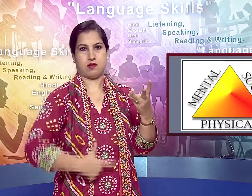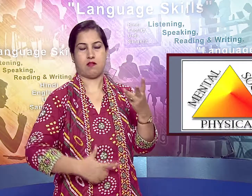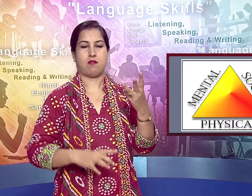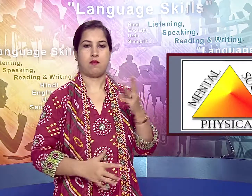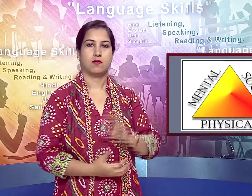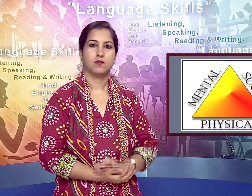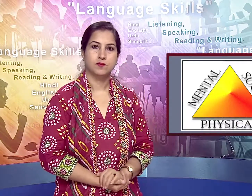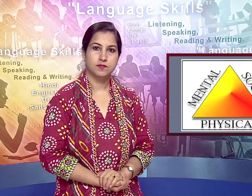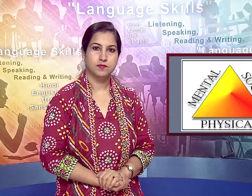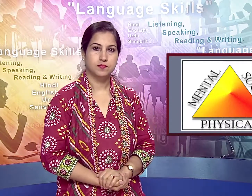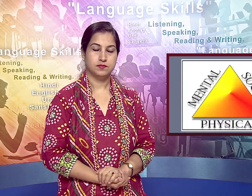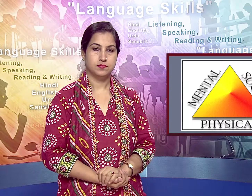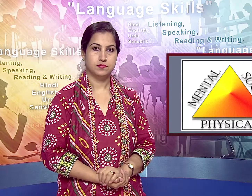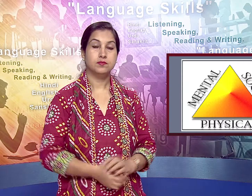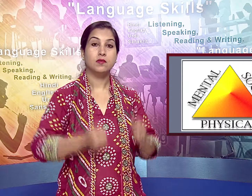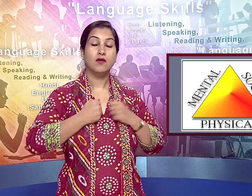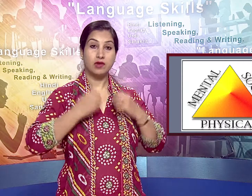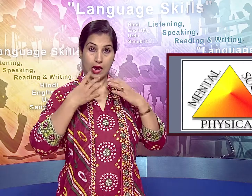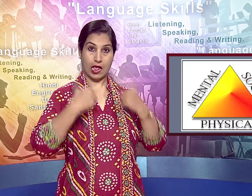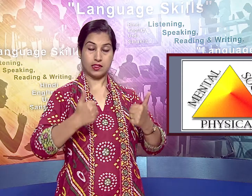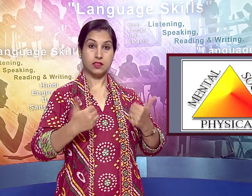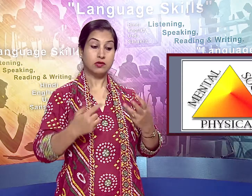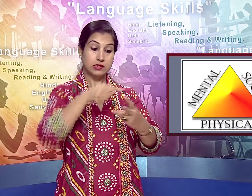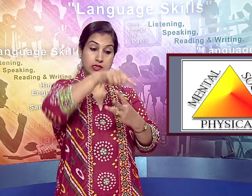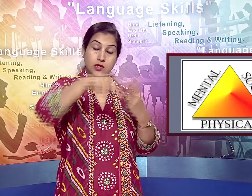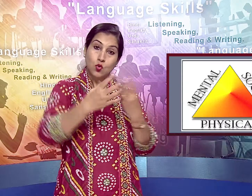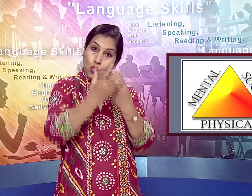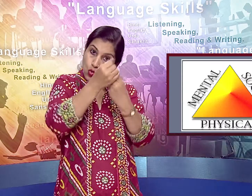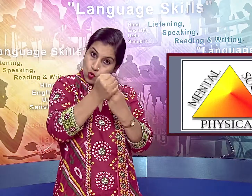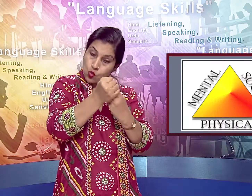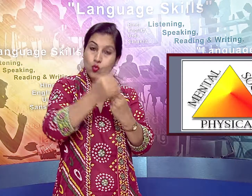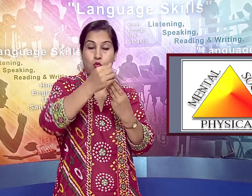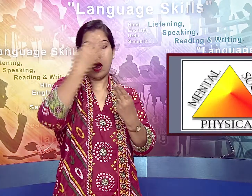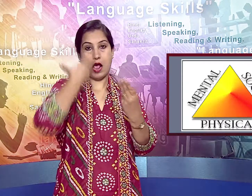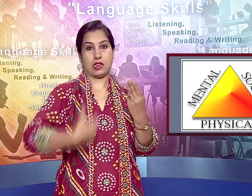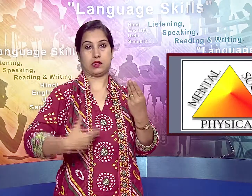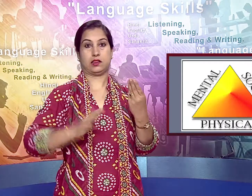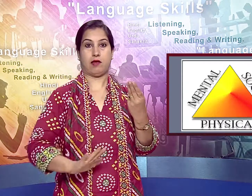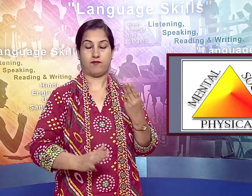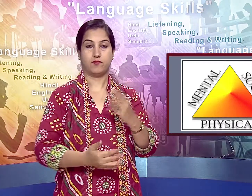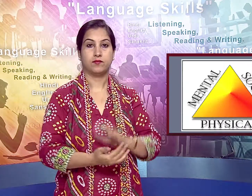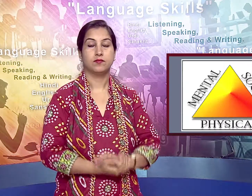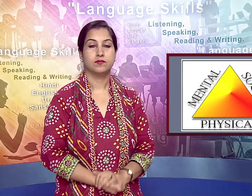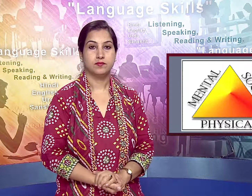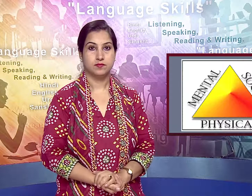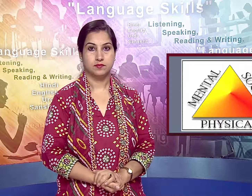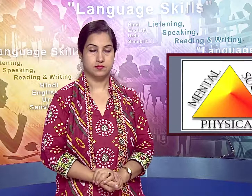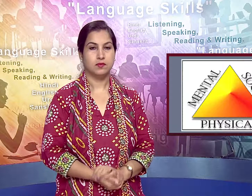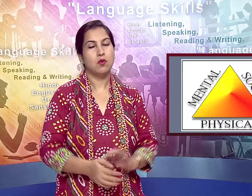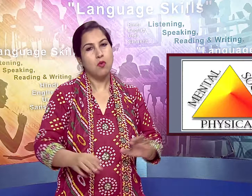Our health is a combination of all these three words in practical. Or we can